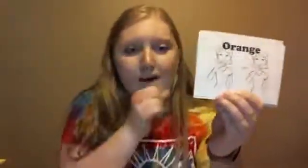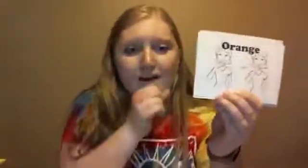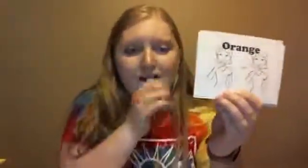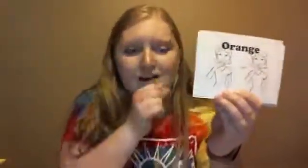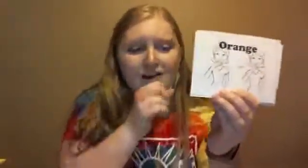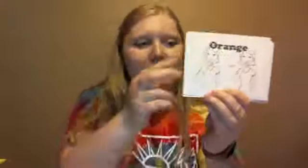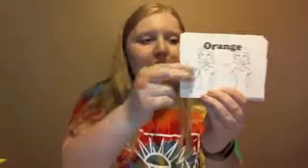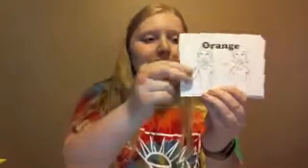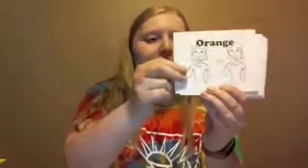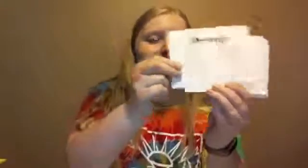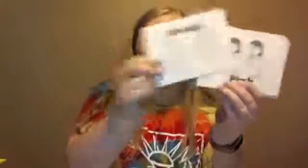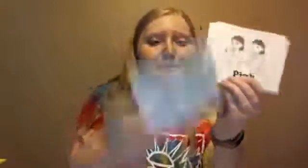Orange,